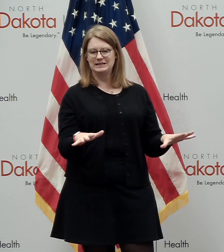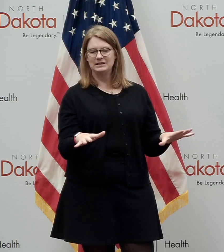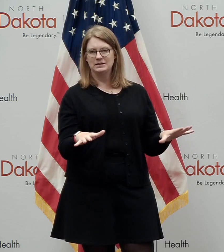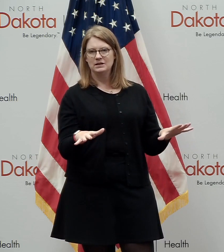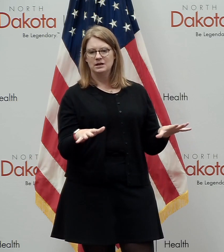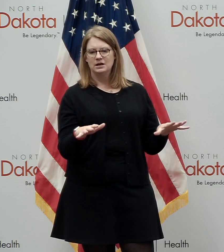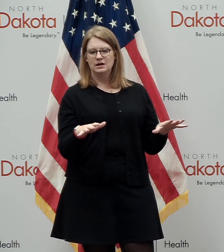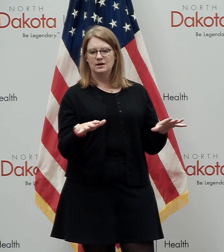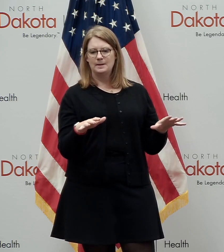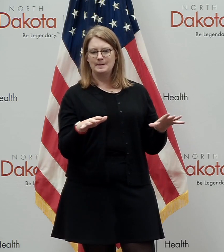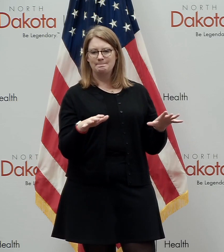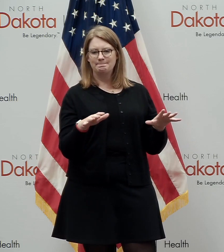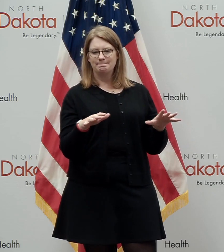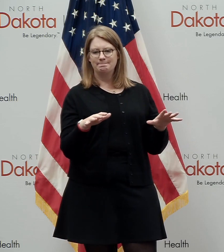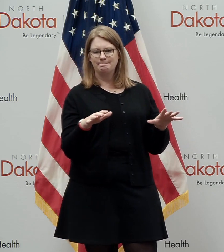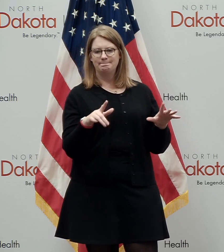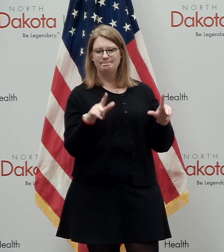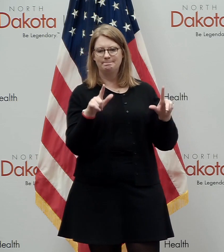continues